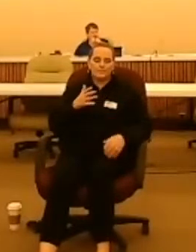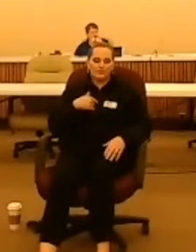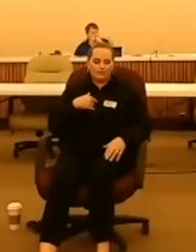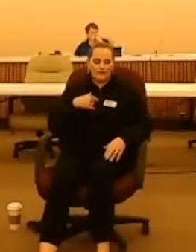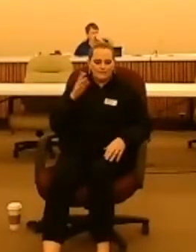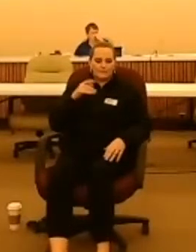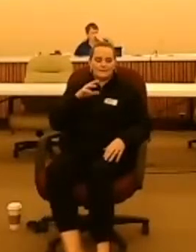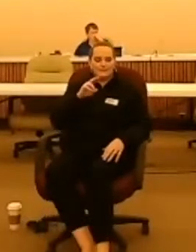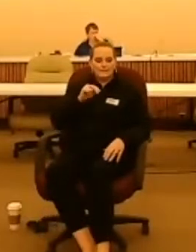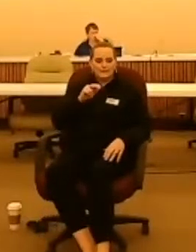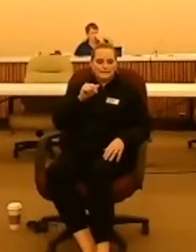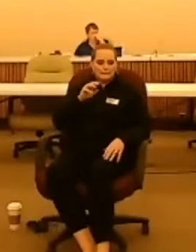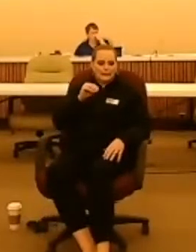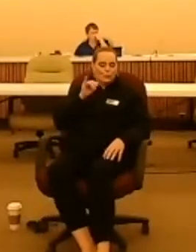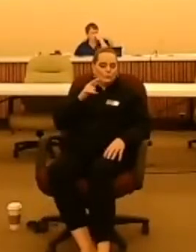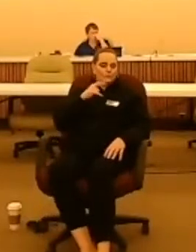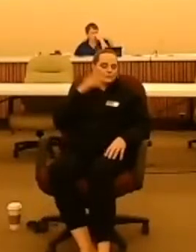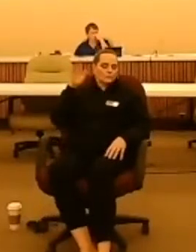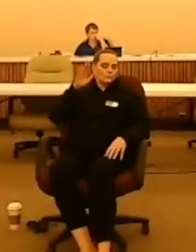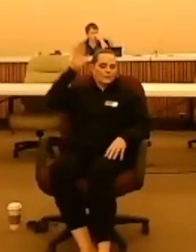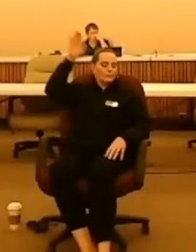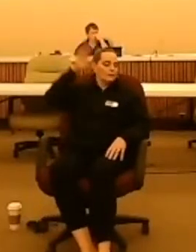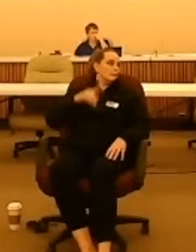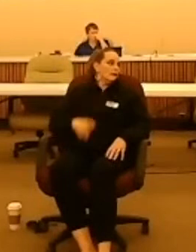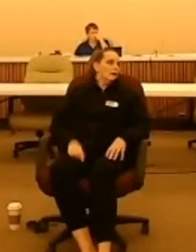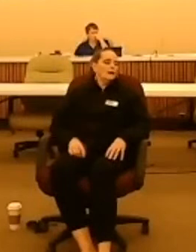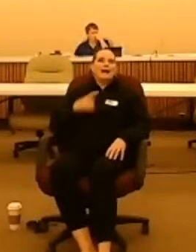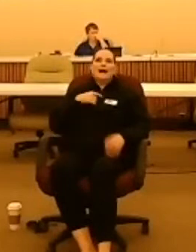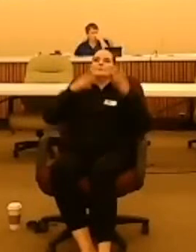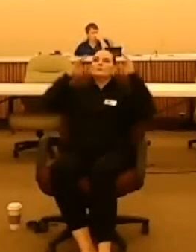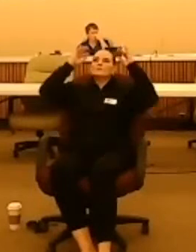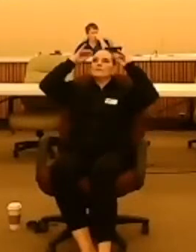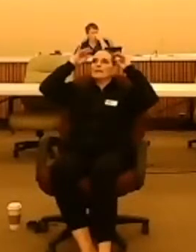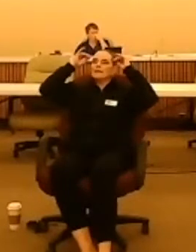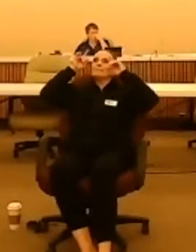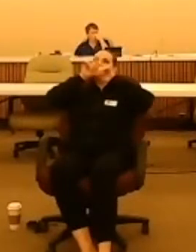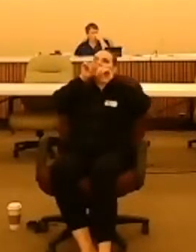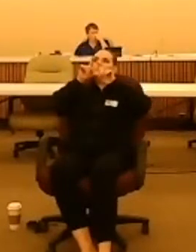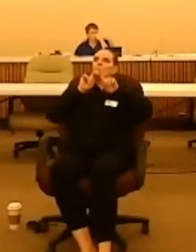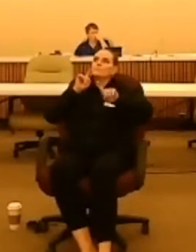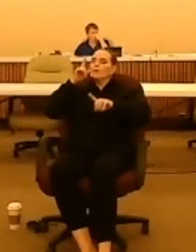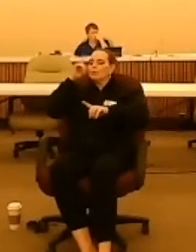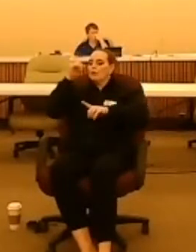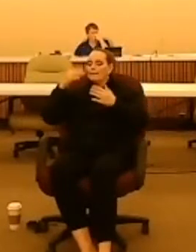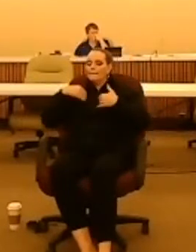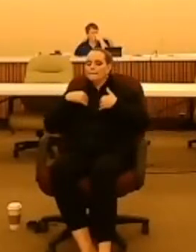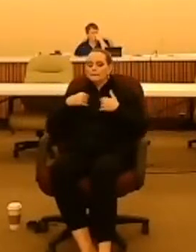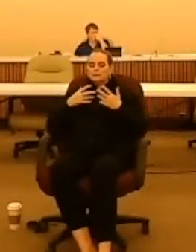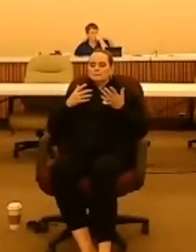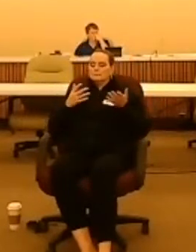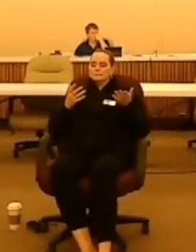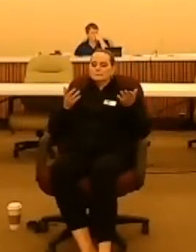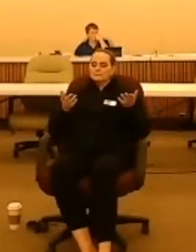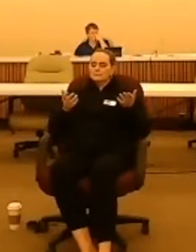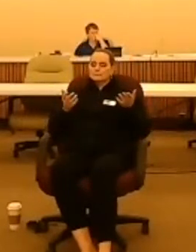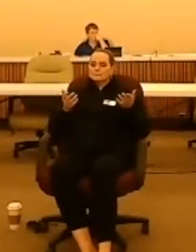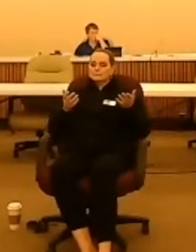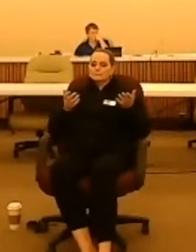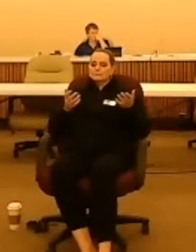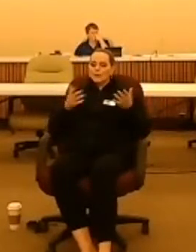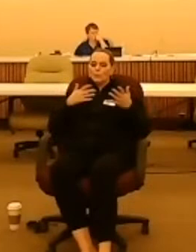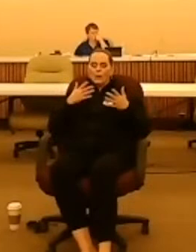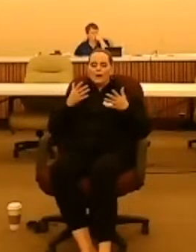okay, thank you. That's what I say, as I just kind of step back and think about what it is that we have, what we laid